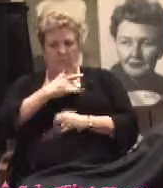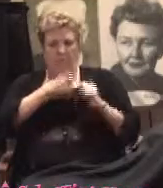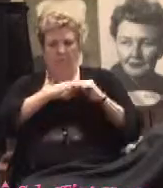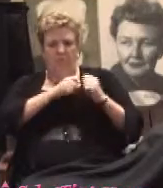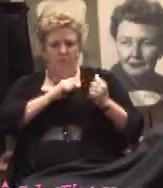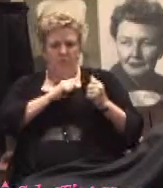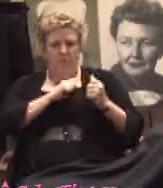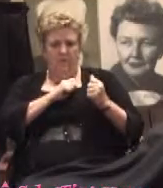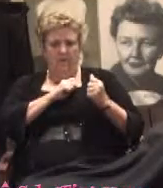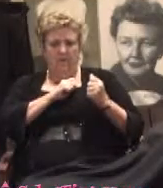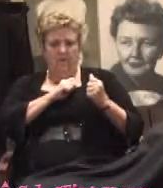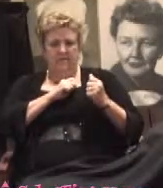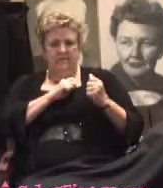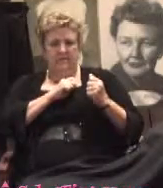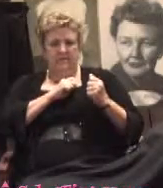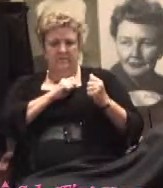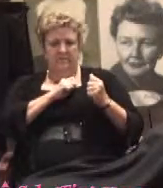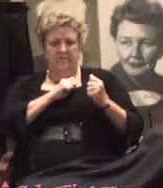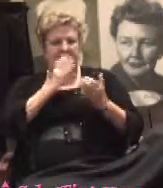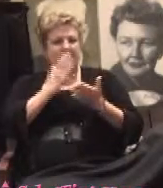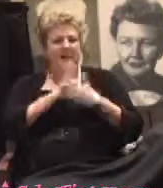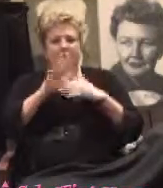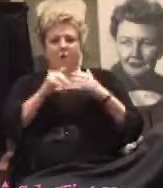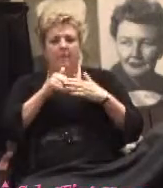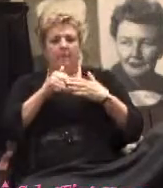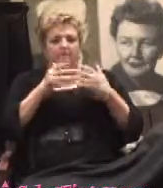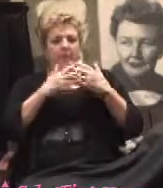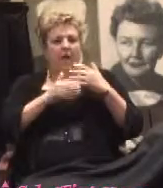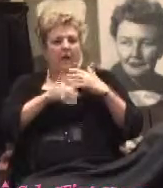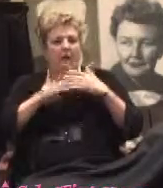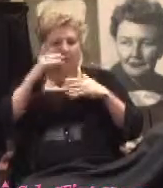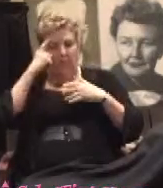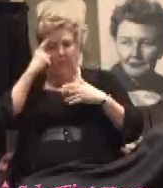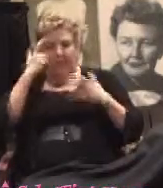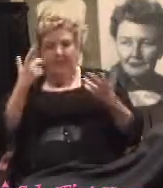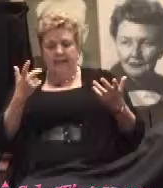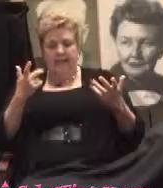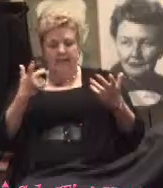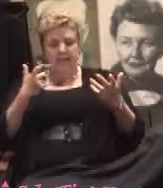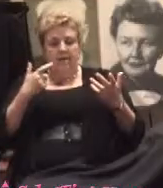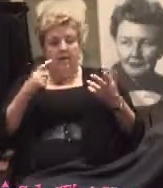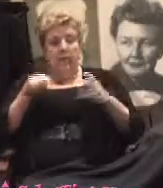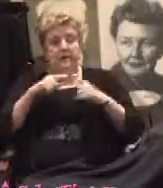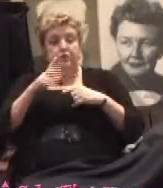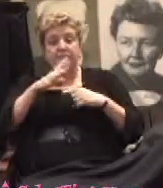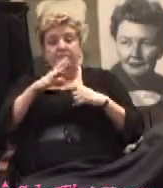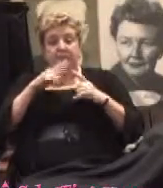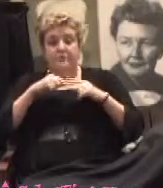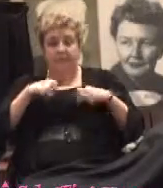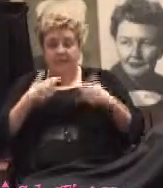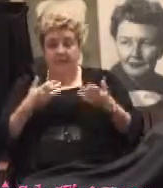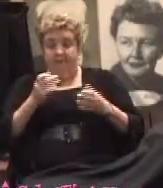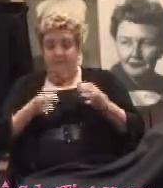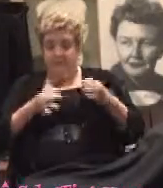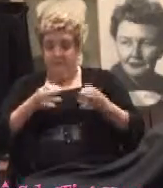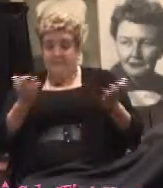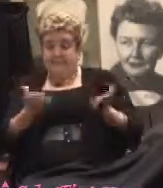massager and stopped all the blood going to her brain. And she speaks to me. If she were here tonight, you would